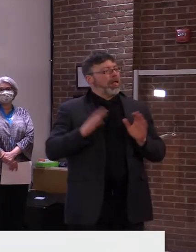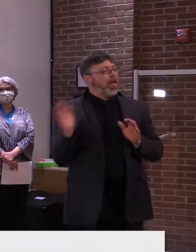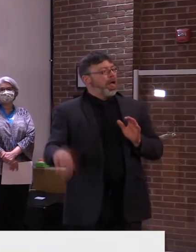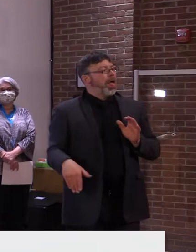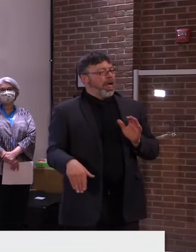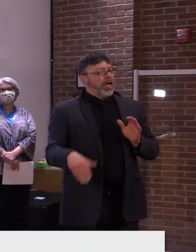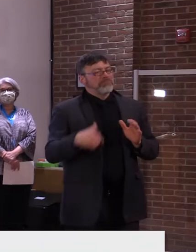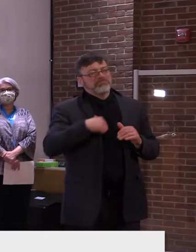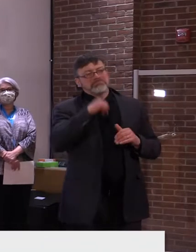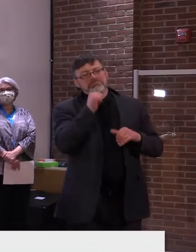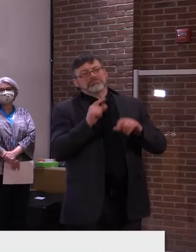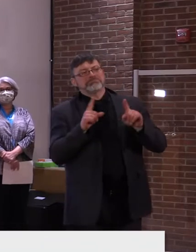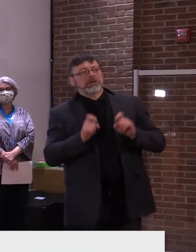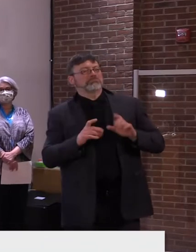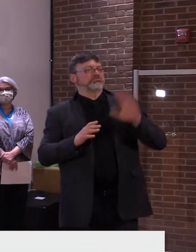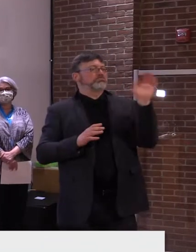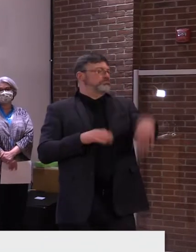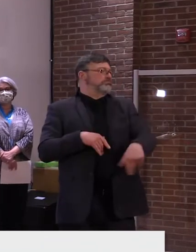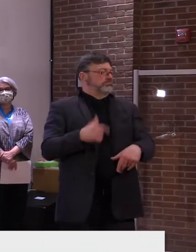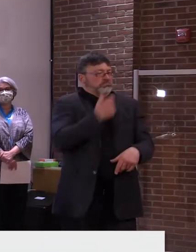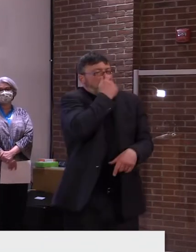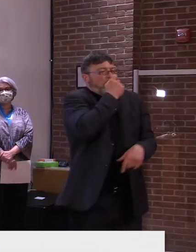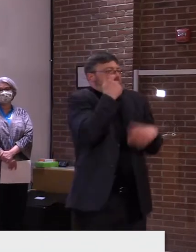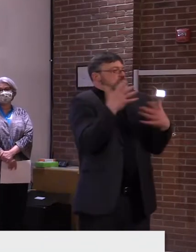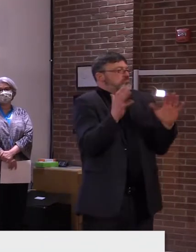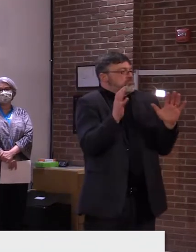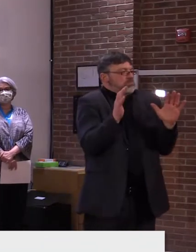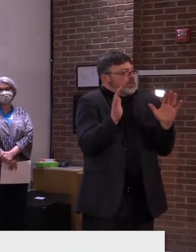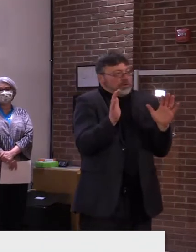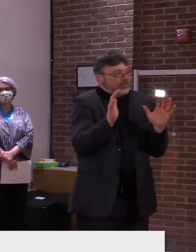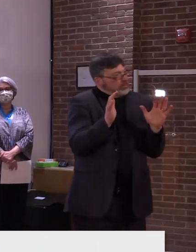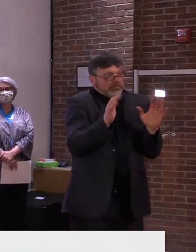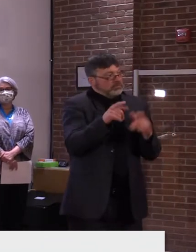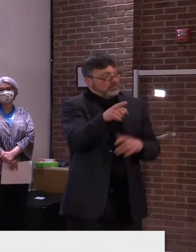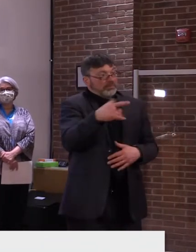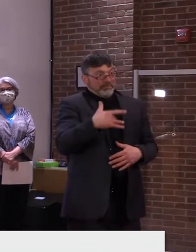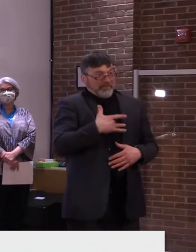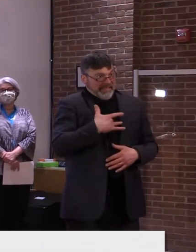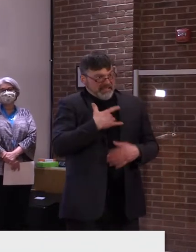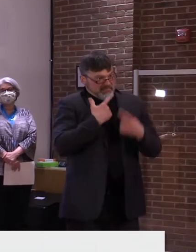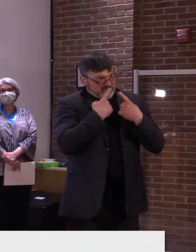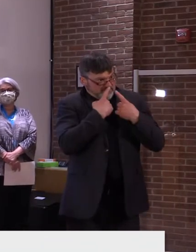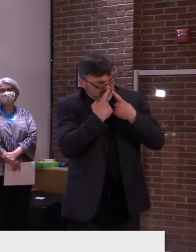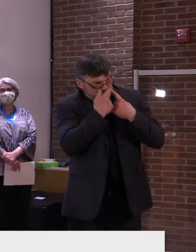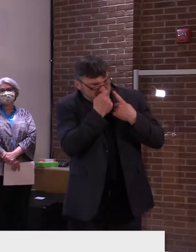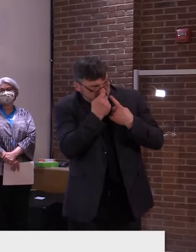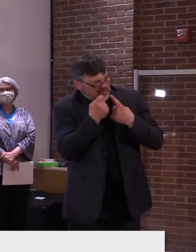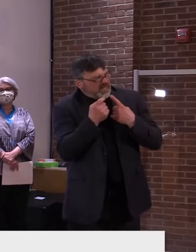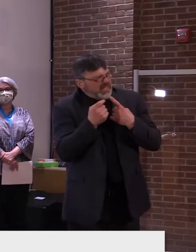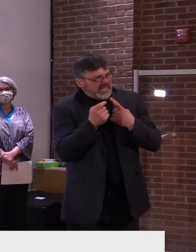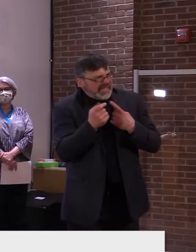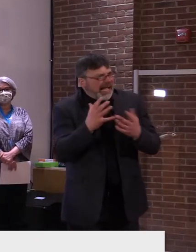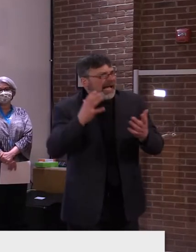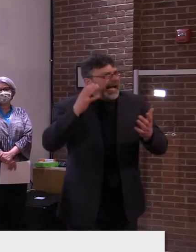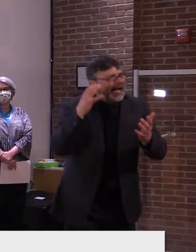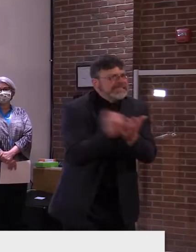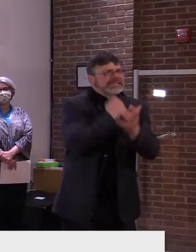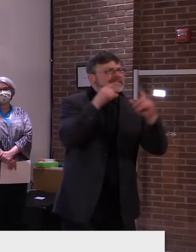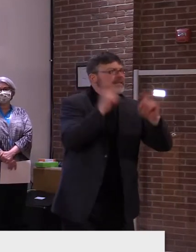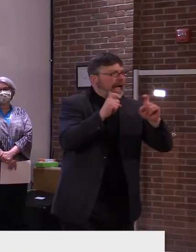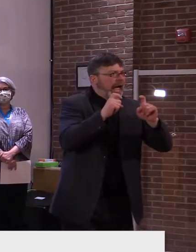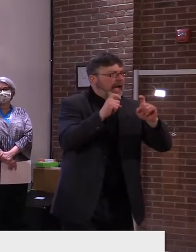during this time of an ongoing pandemic. So let my words be a reminder that in spite of